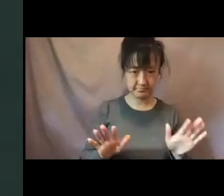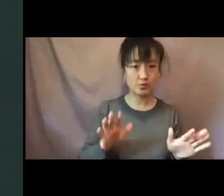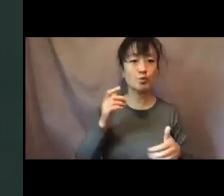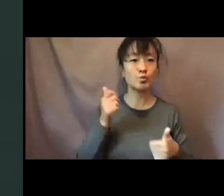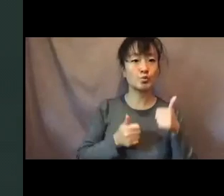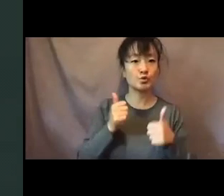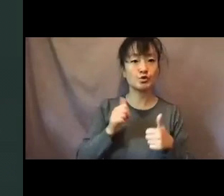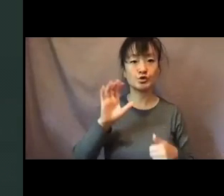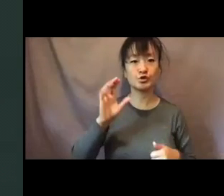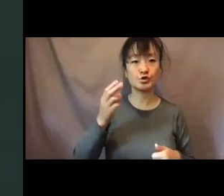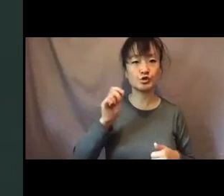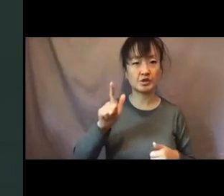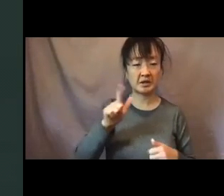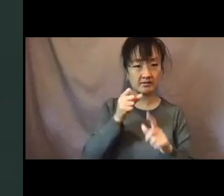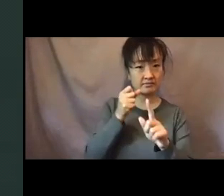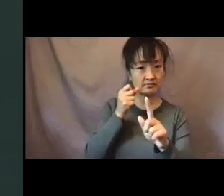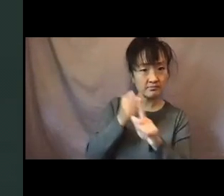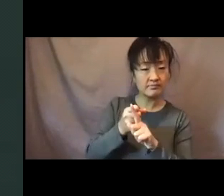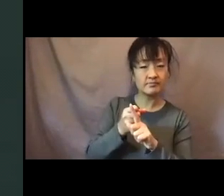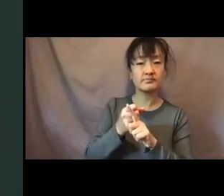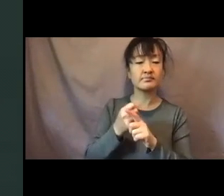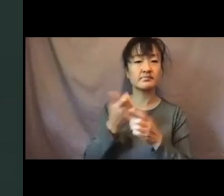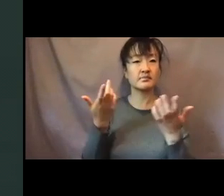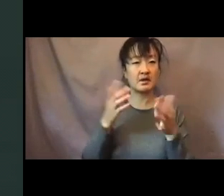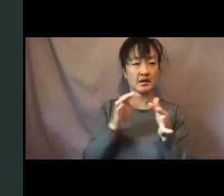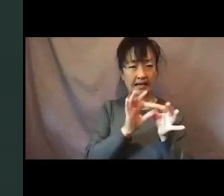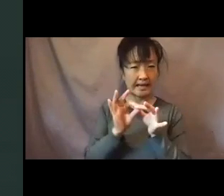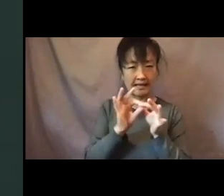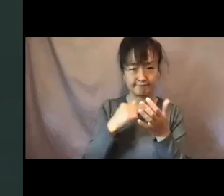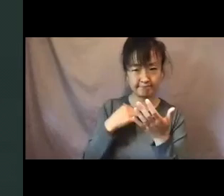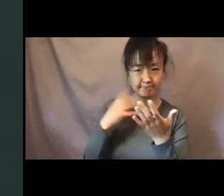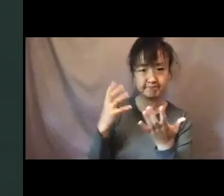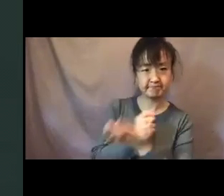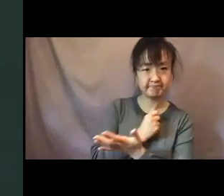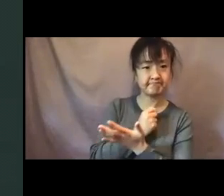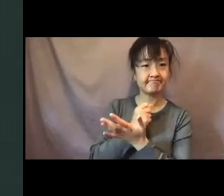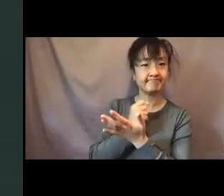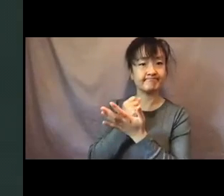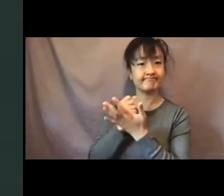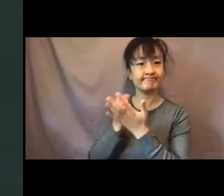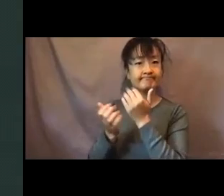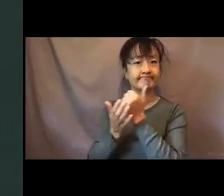affected or what connections I can leverage in